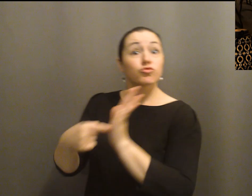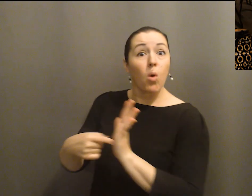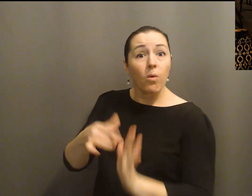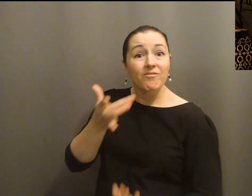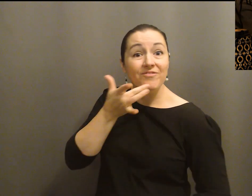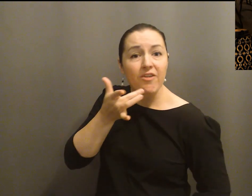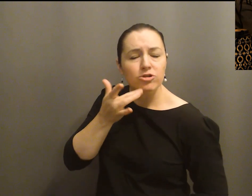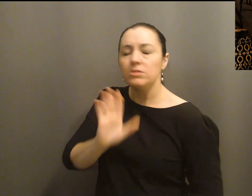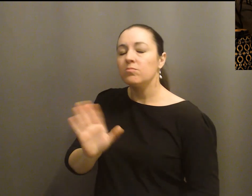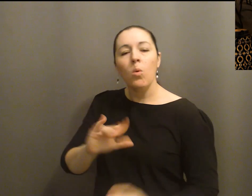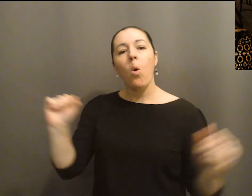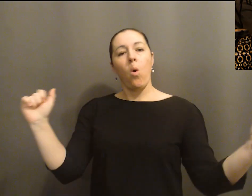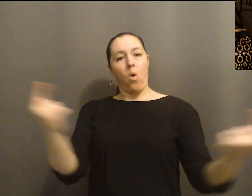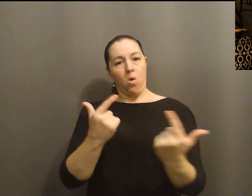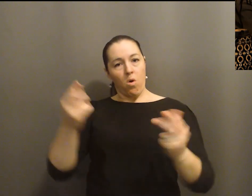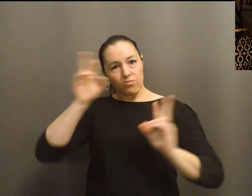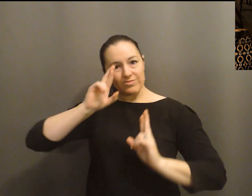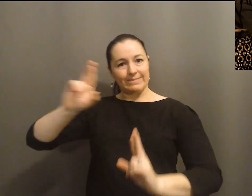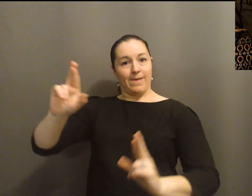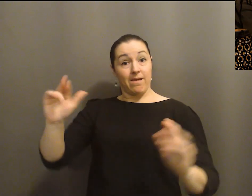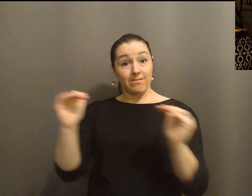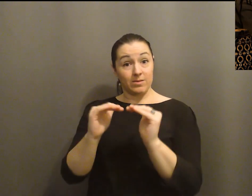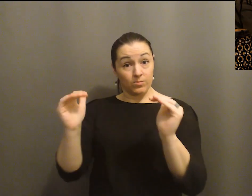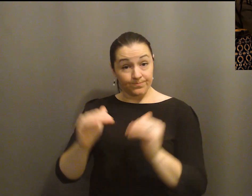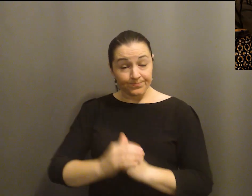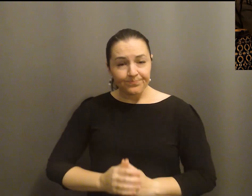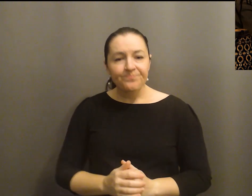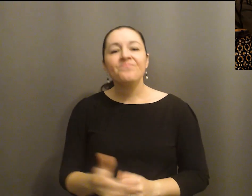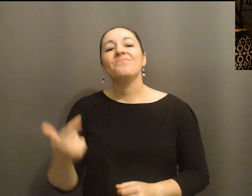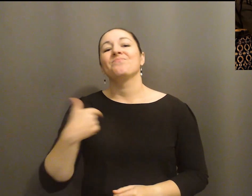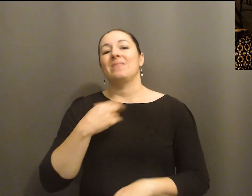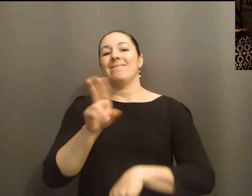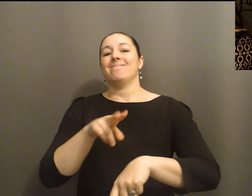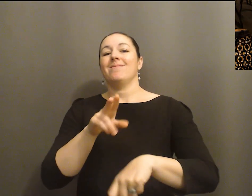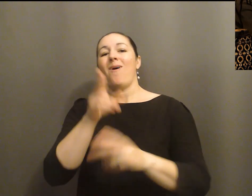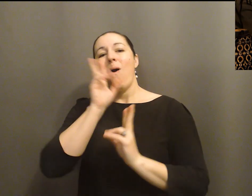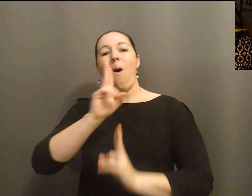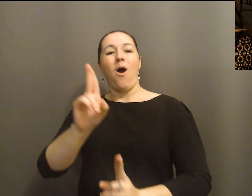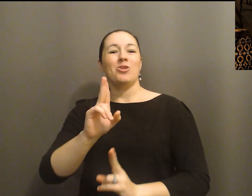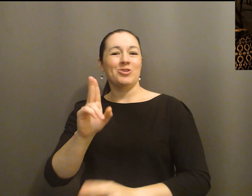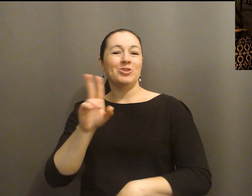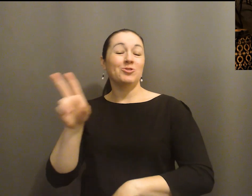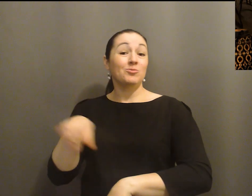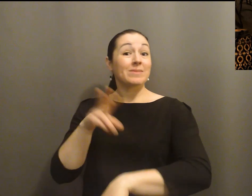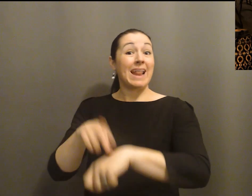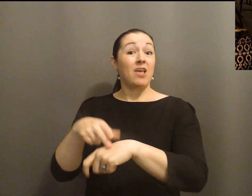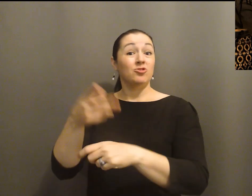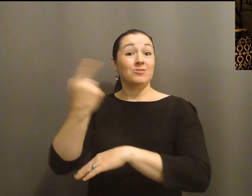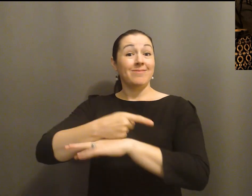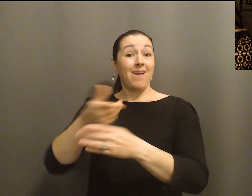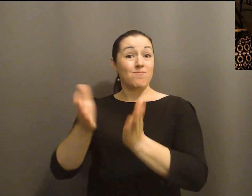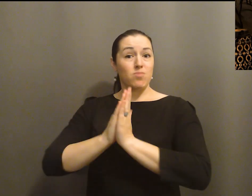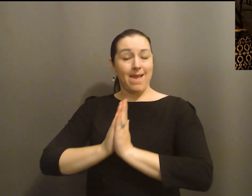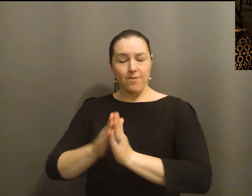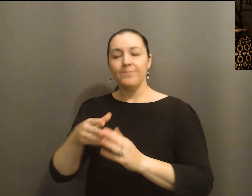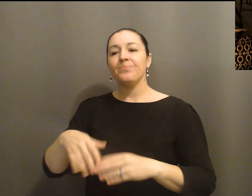treat all people with respect I had the honor For National Day of Prayer To pray with Governor Hobbs